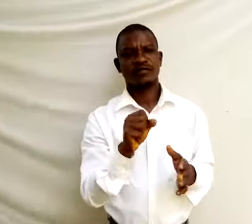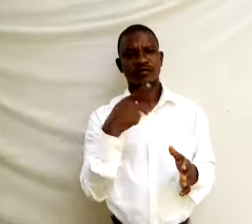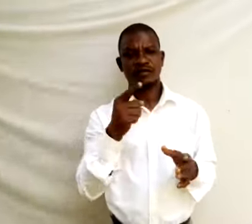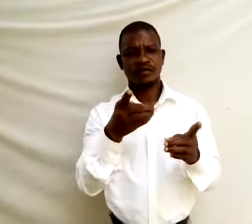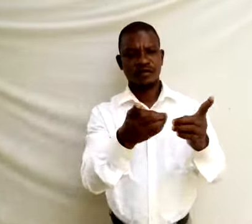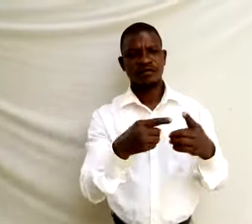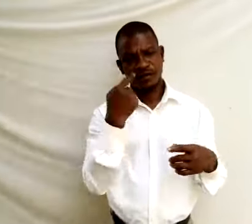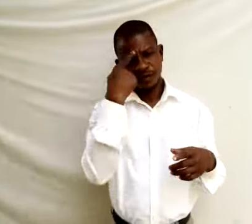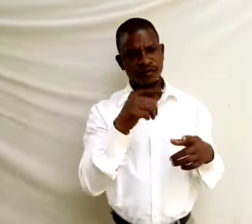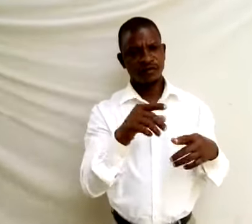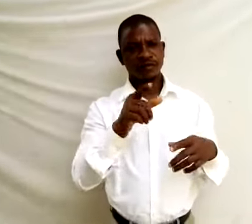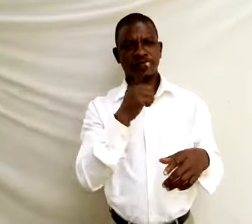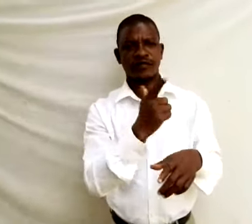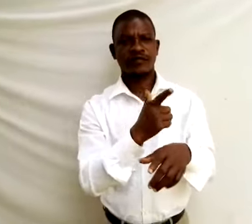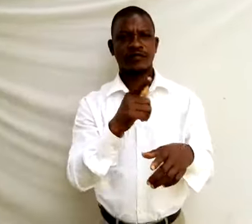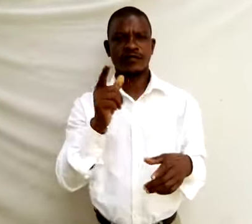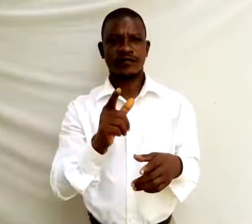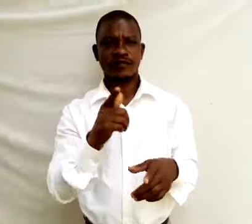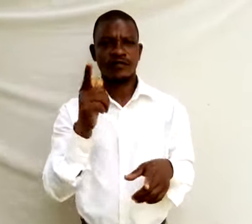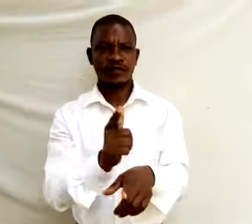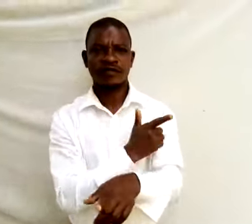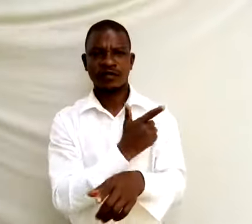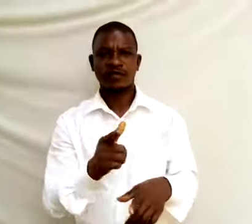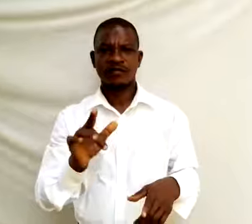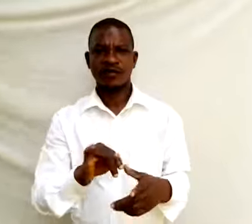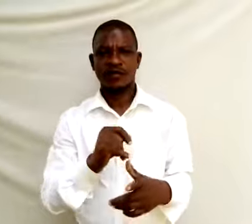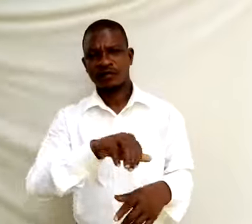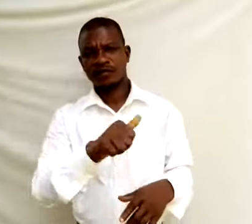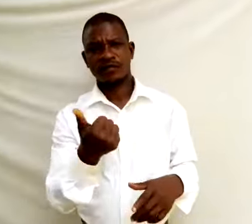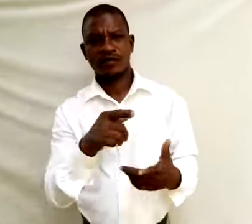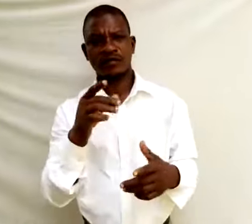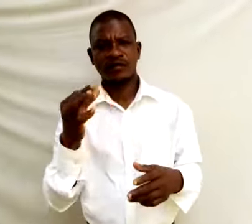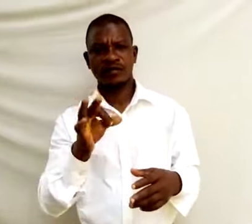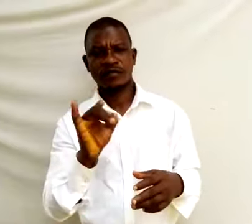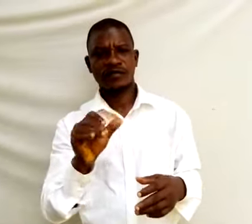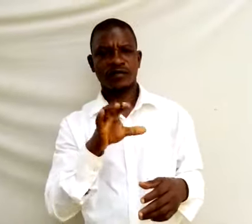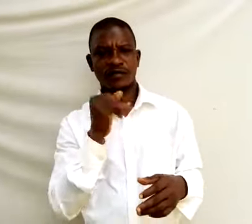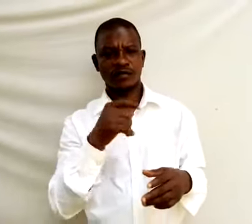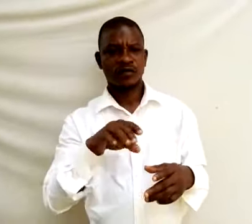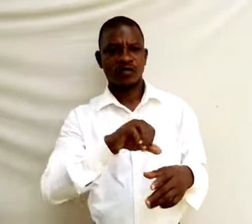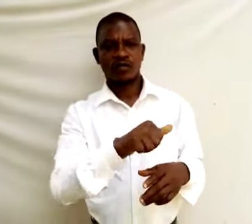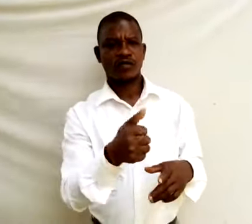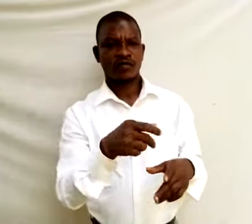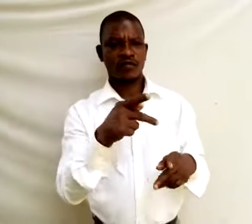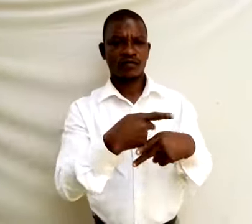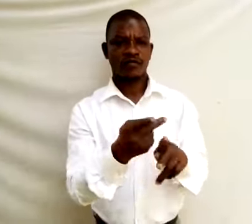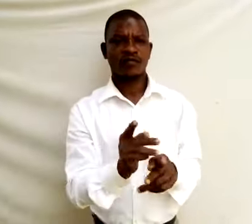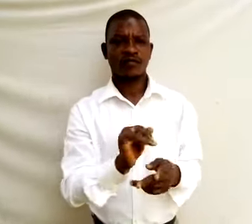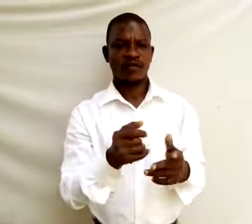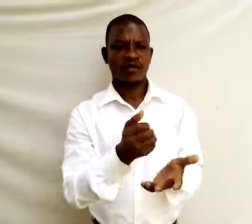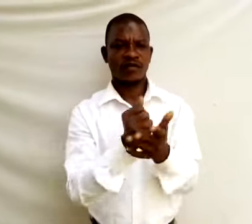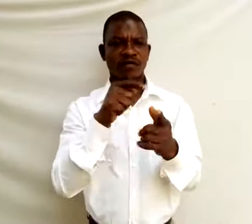demand for labor and other factors of production helps to produce